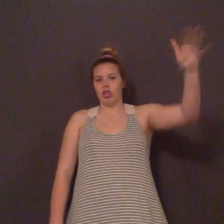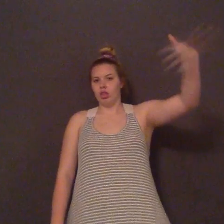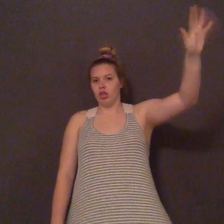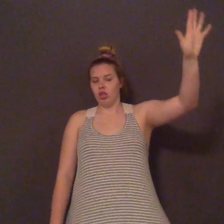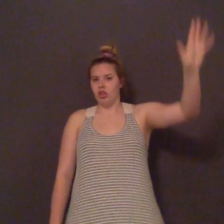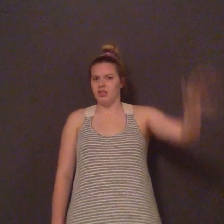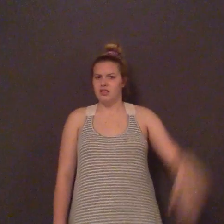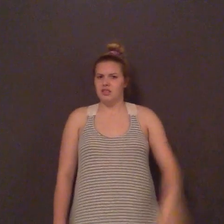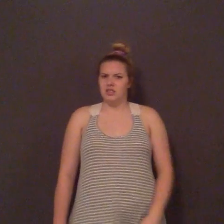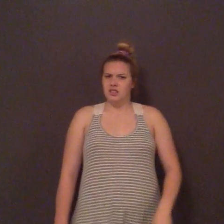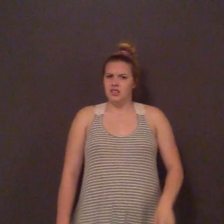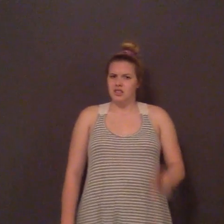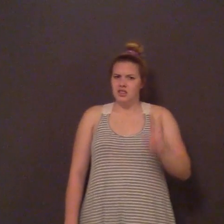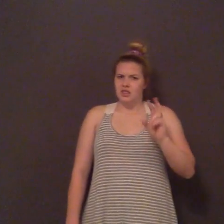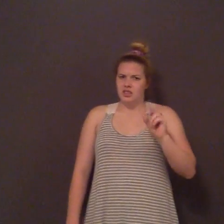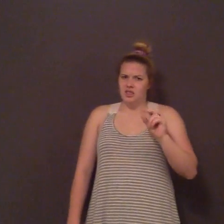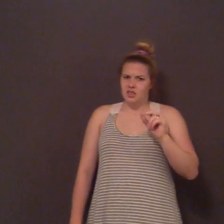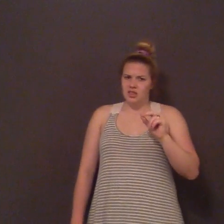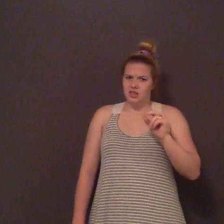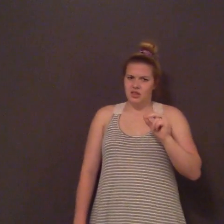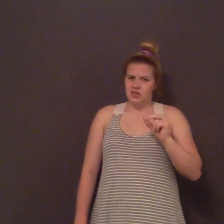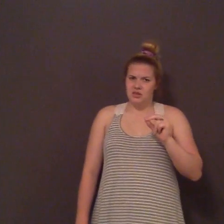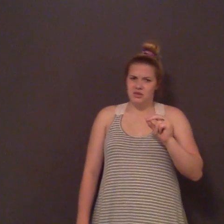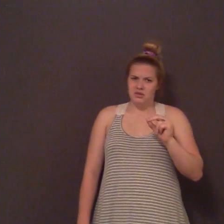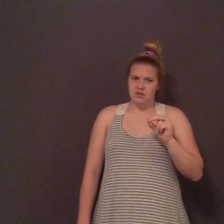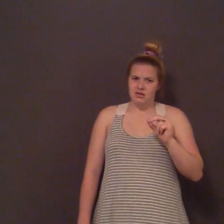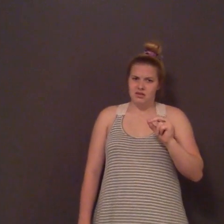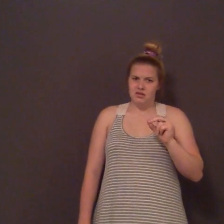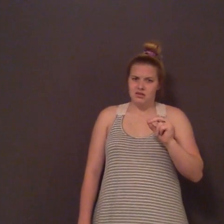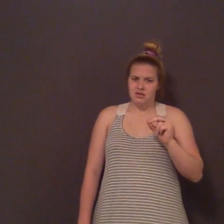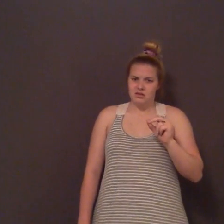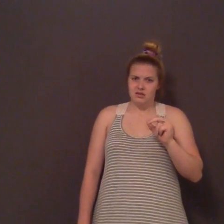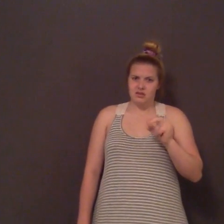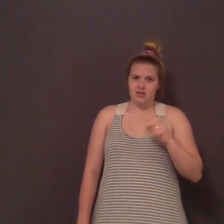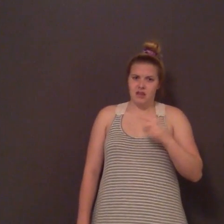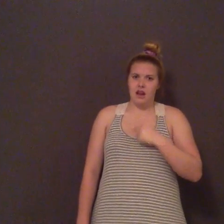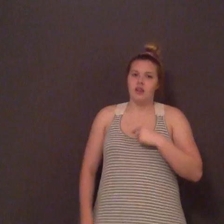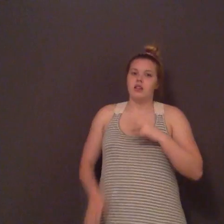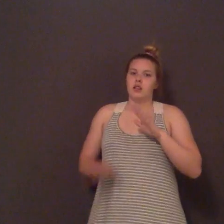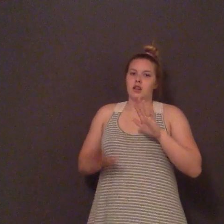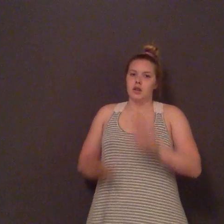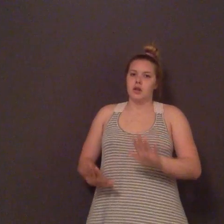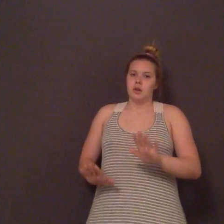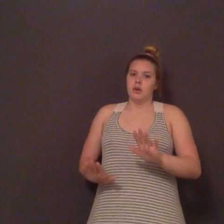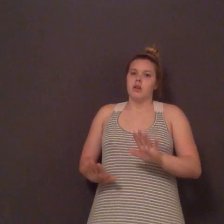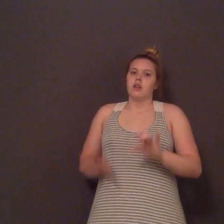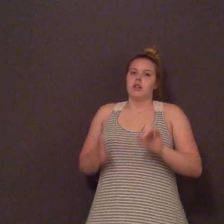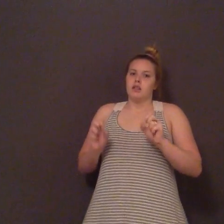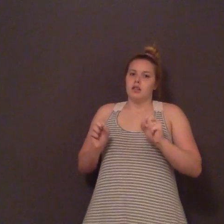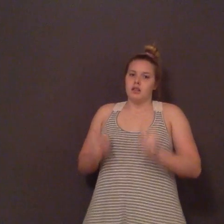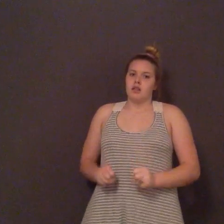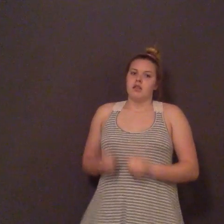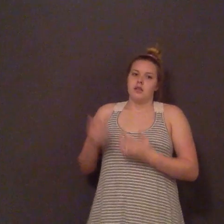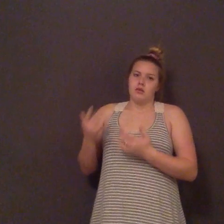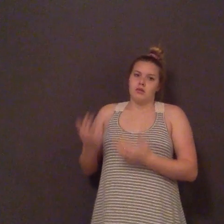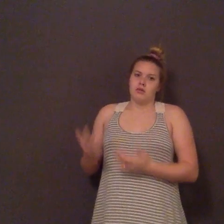just going to let someone crack 2 eggs over my head and come away empty, right? I'm just not as impatient as Jason over here. Right, my little plan will play out. Just wait